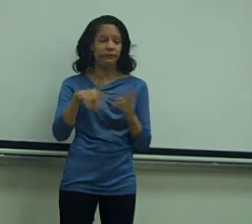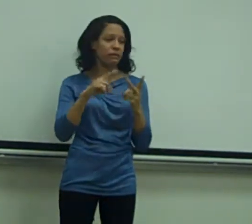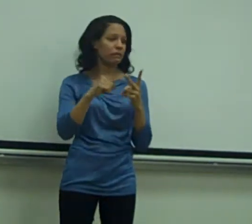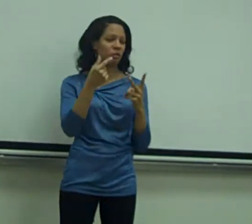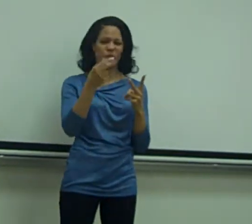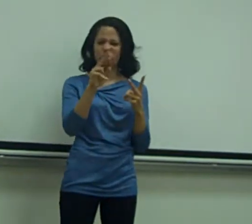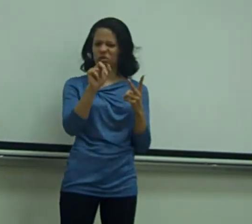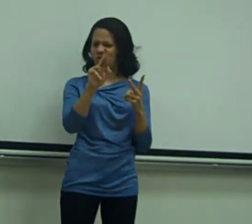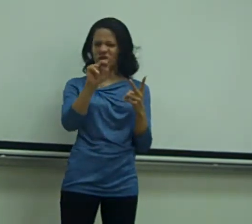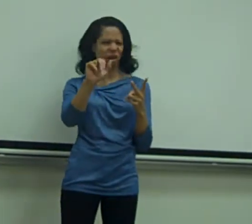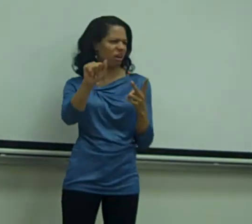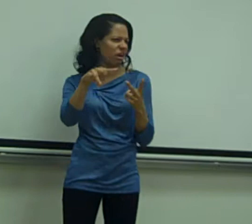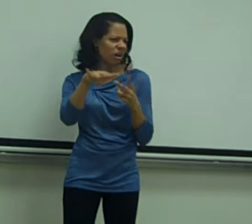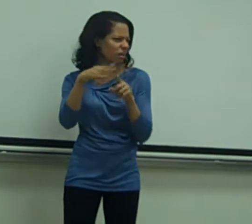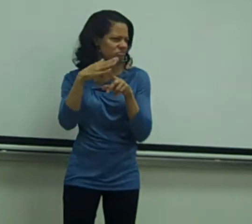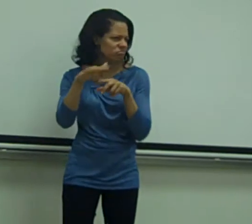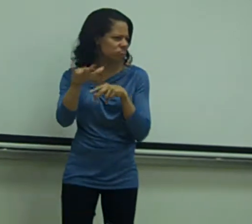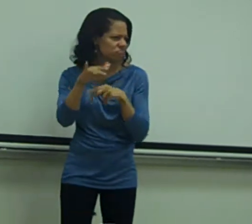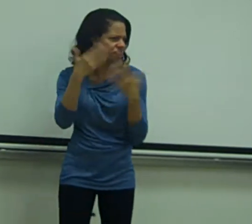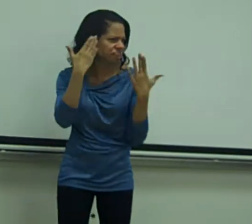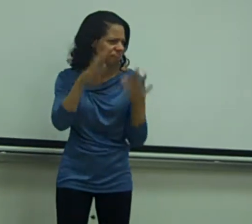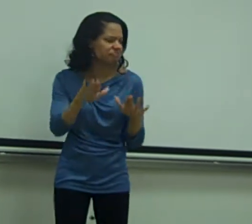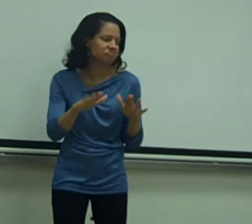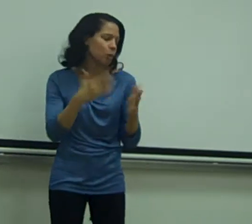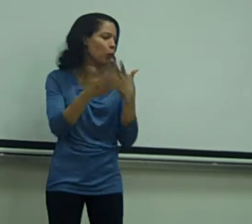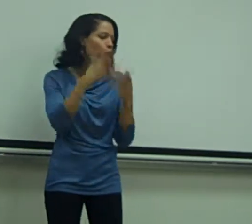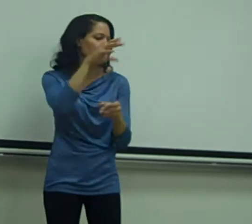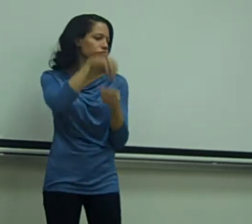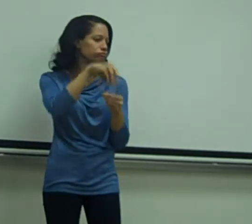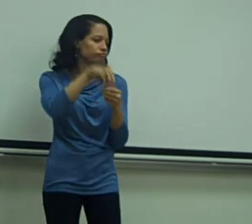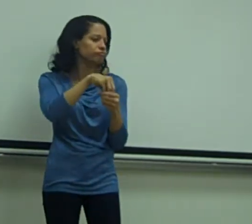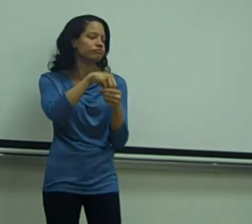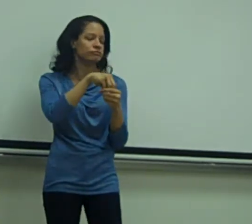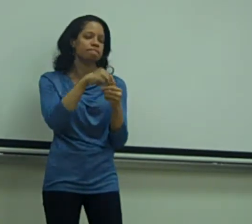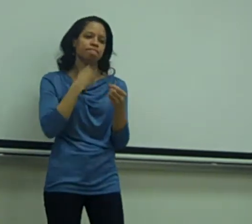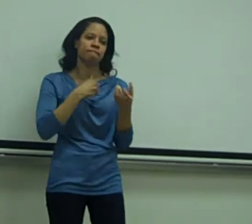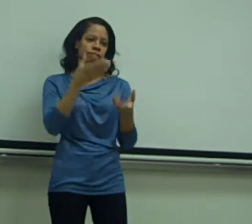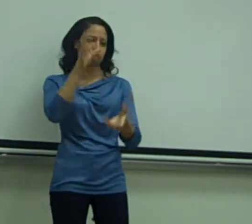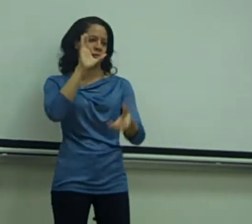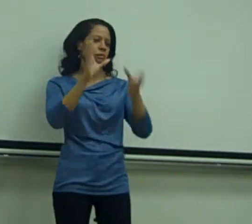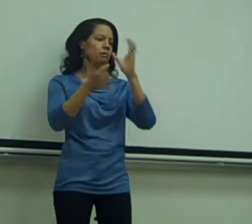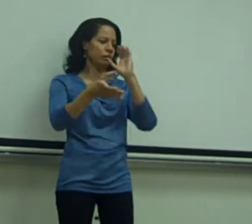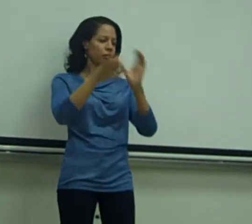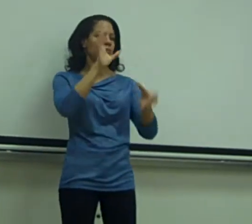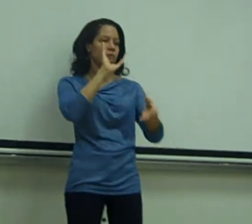called, that it has in it. And so I was drinking a lot of those, and one night I was sitting at the